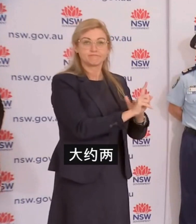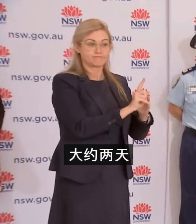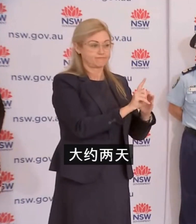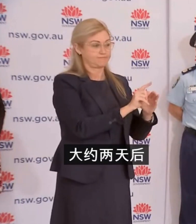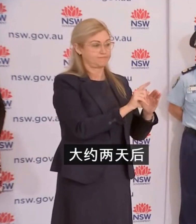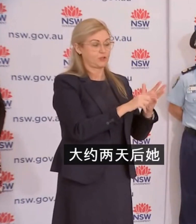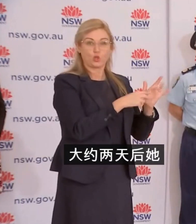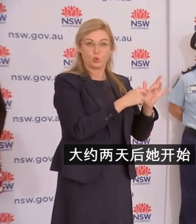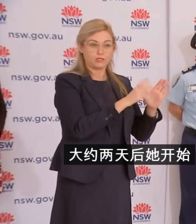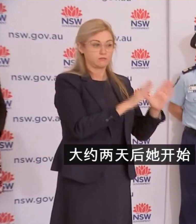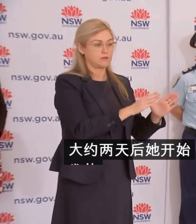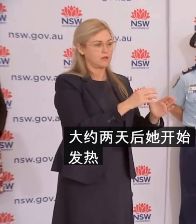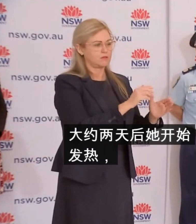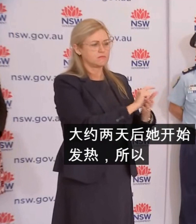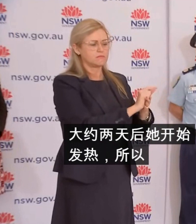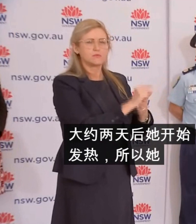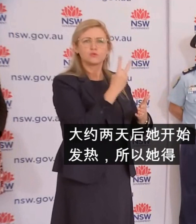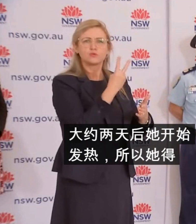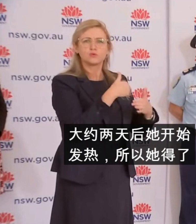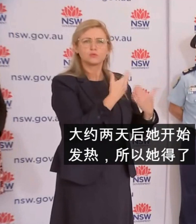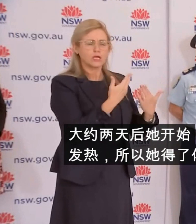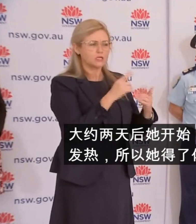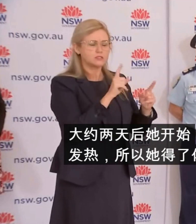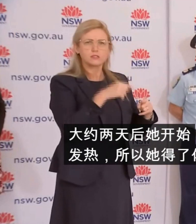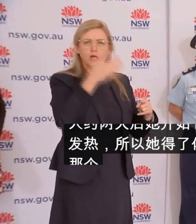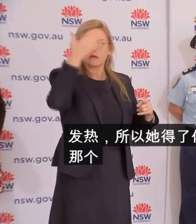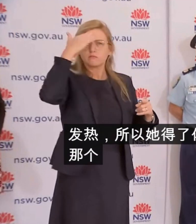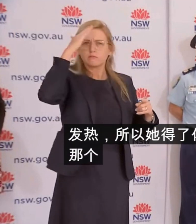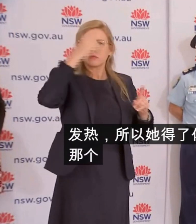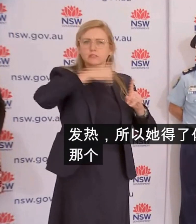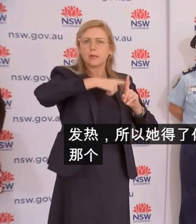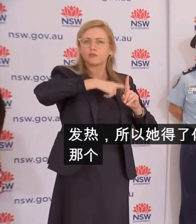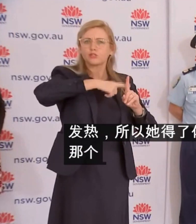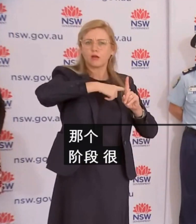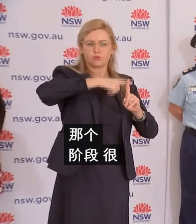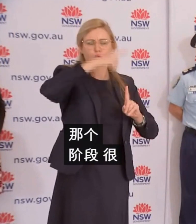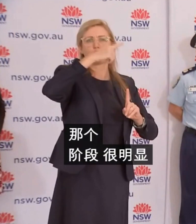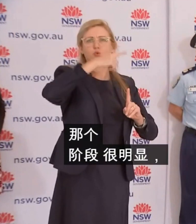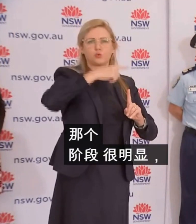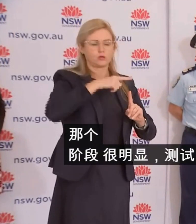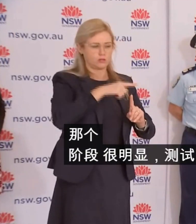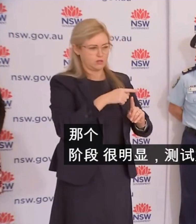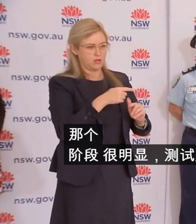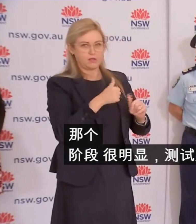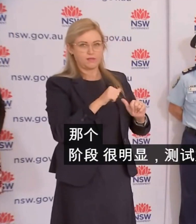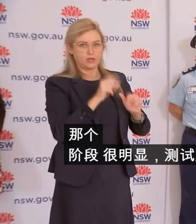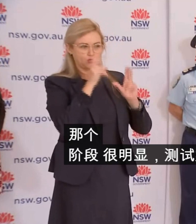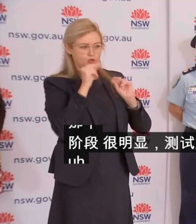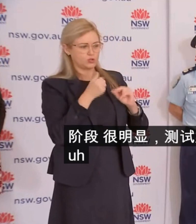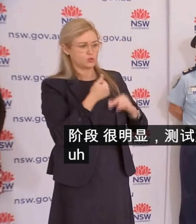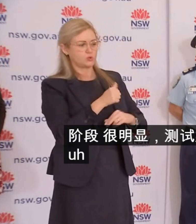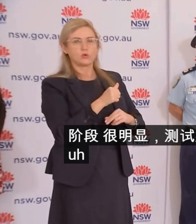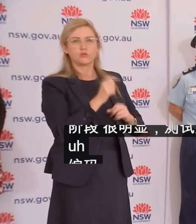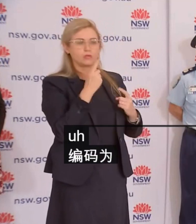2 days later, approximately, she became febrile, so she got a temperature, and at that stage it became apparent that with testing she